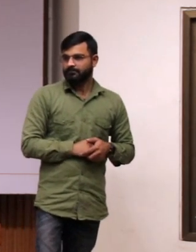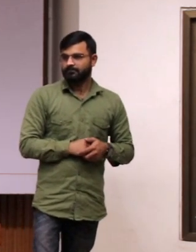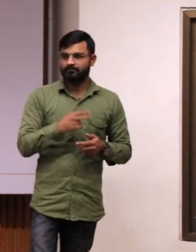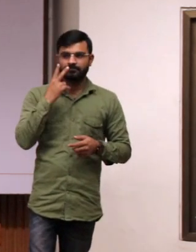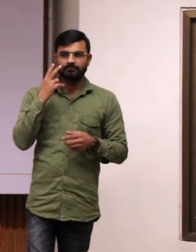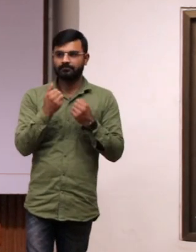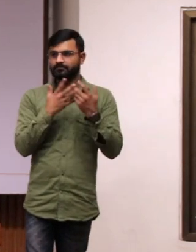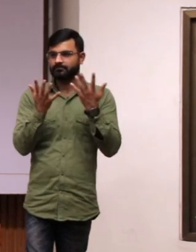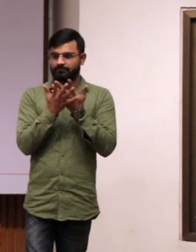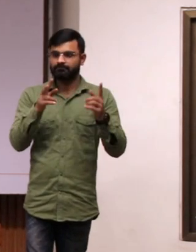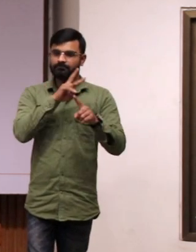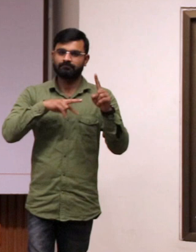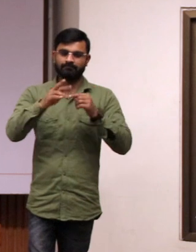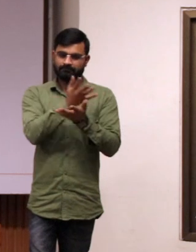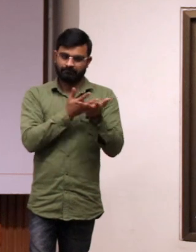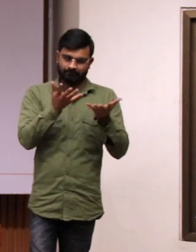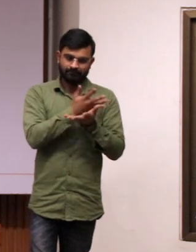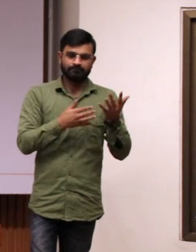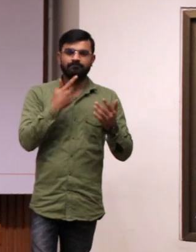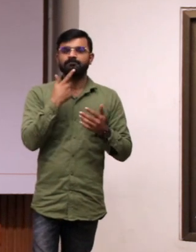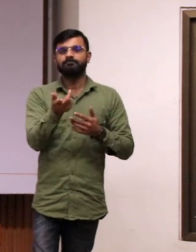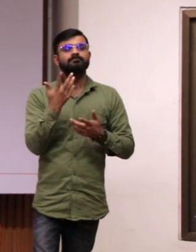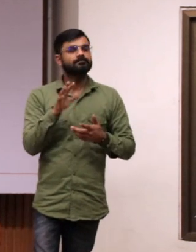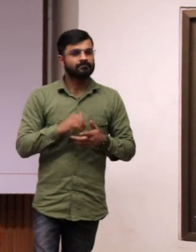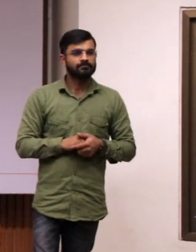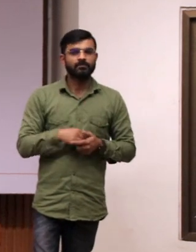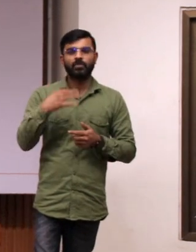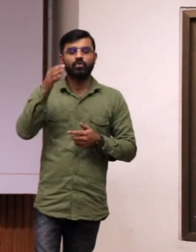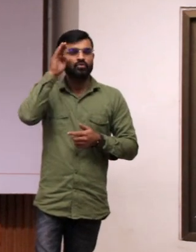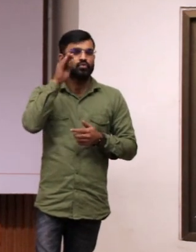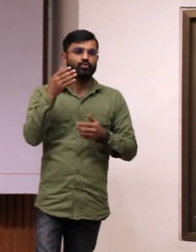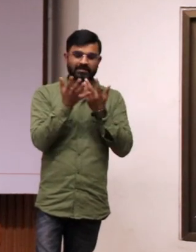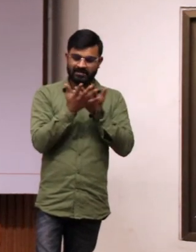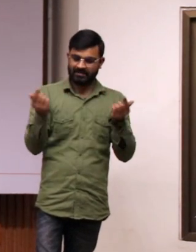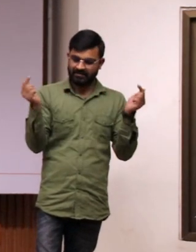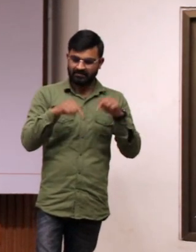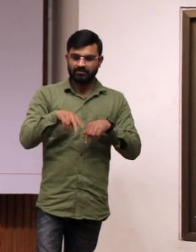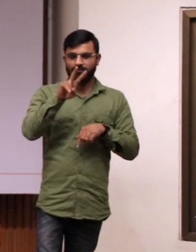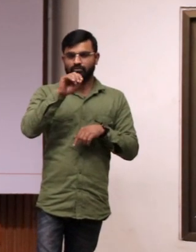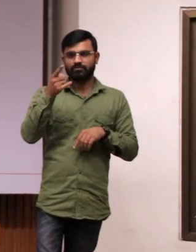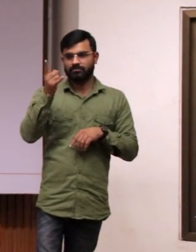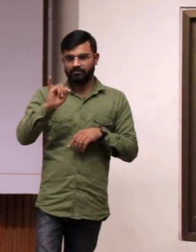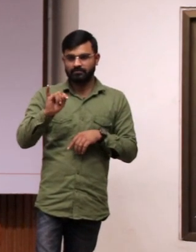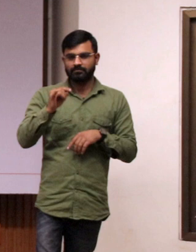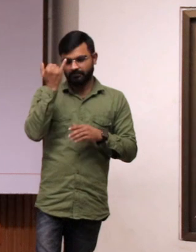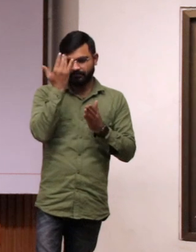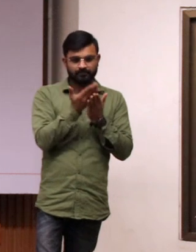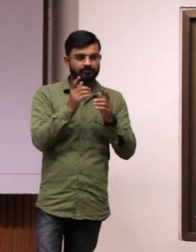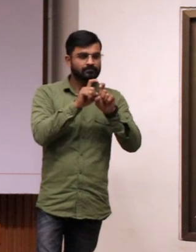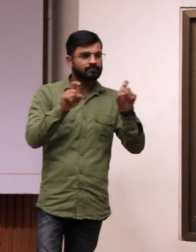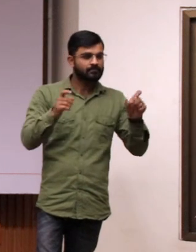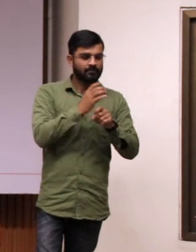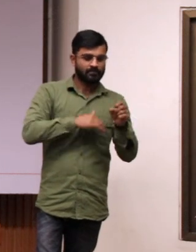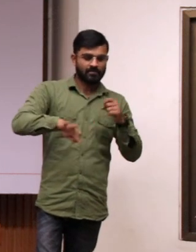There are two, three aspects which you discussed. I told that a news item came in 2016, which suggested that clearing